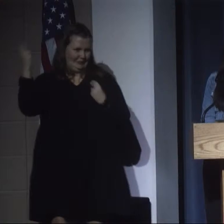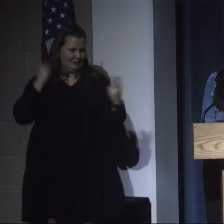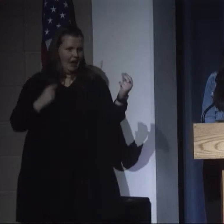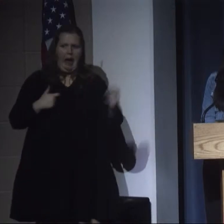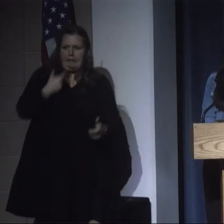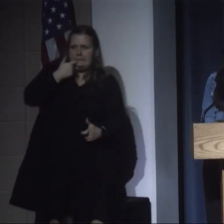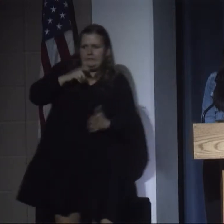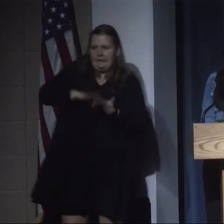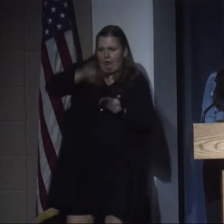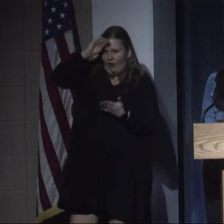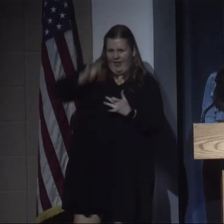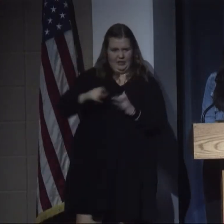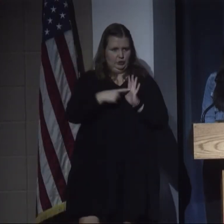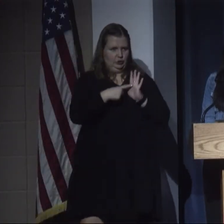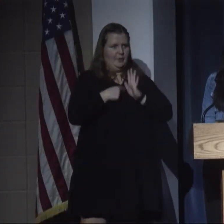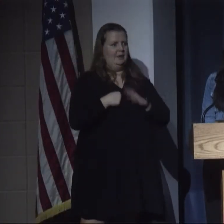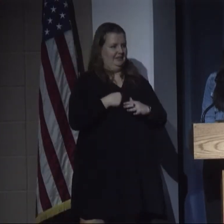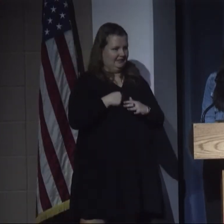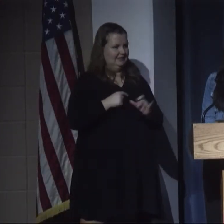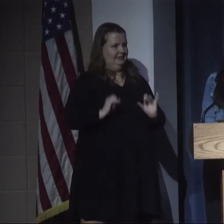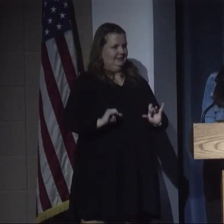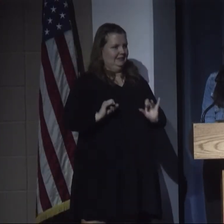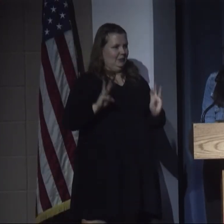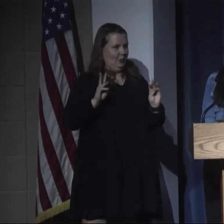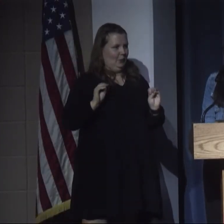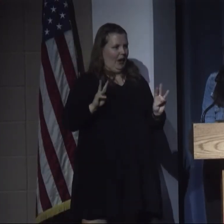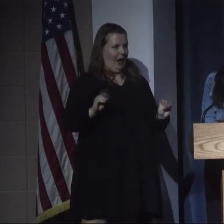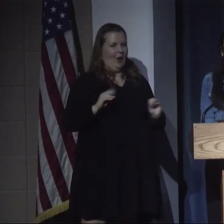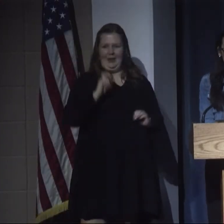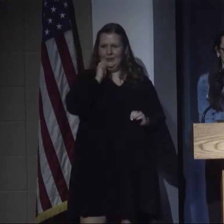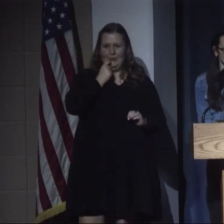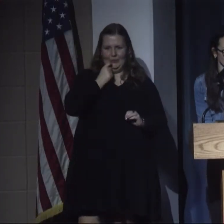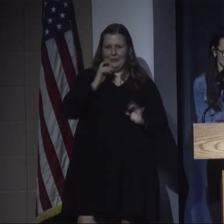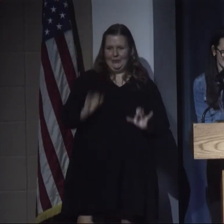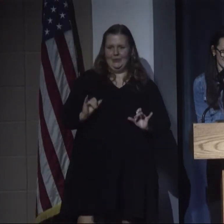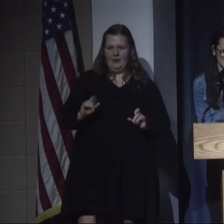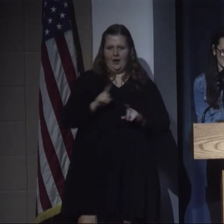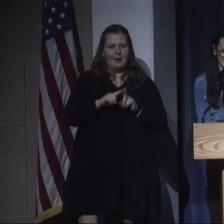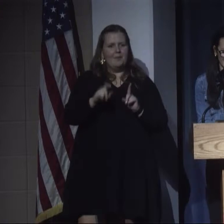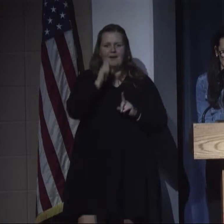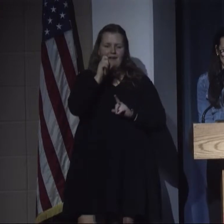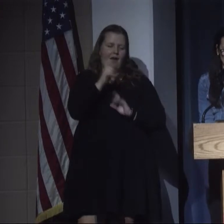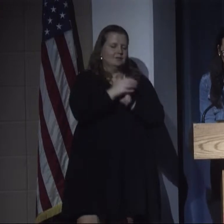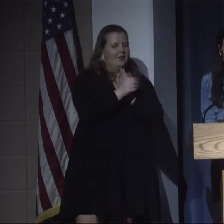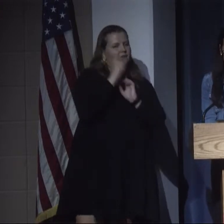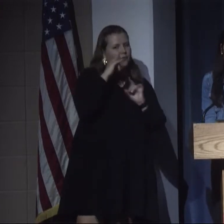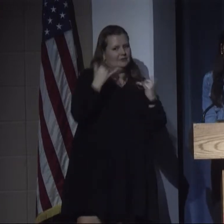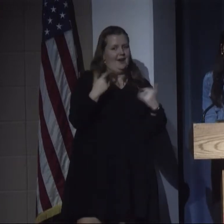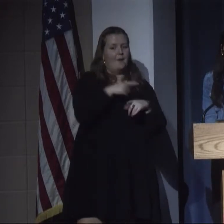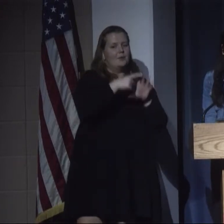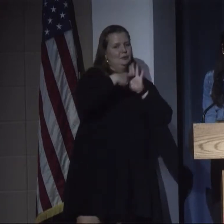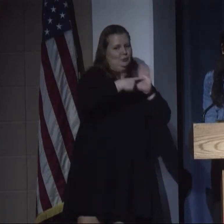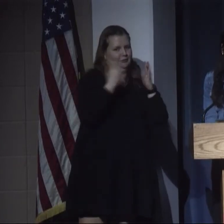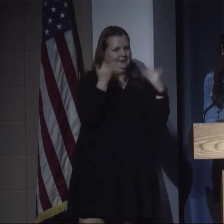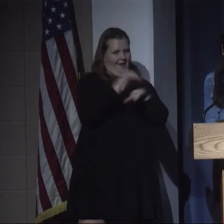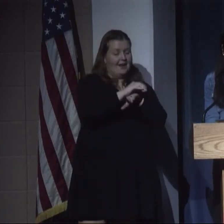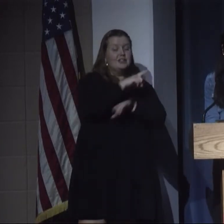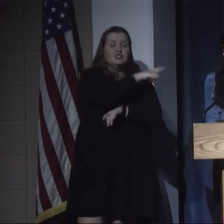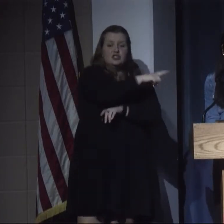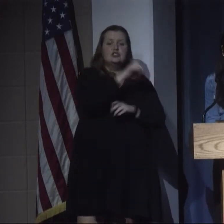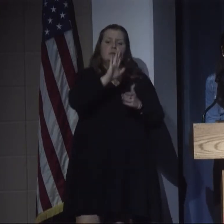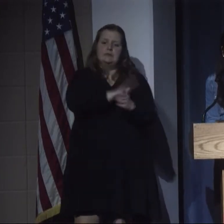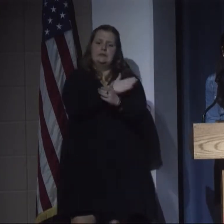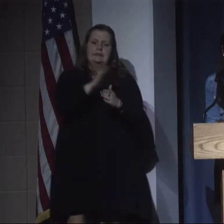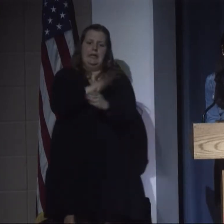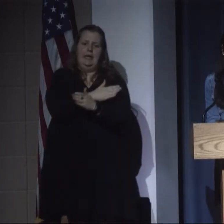that recently, and she showed me a few things, and I was like, whoa, that's really cool. But not her talent for tonight. I'm going to let her show it off. She's going to